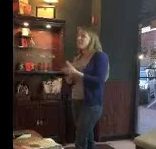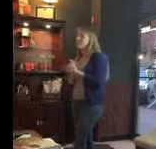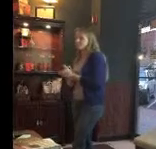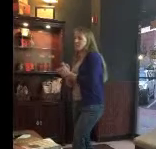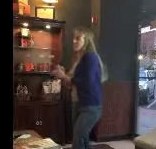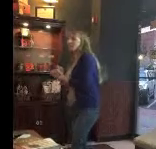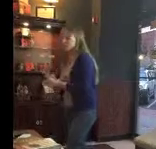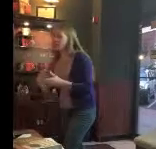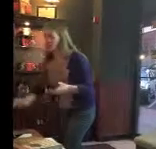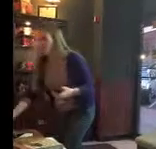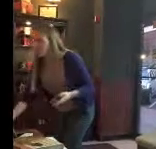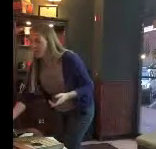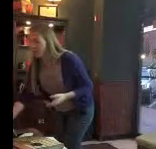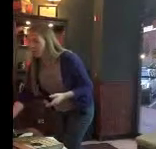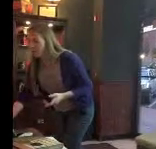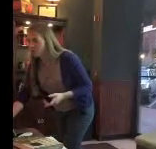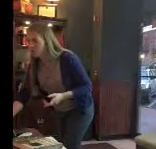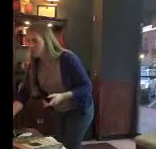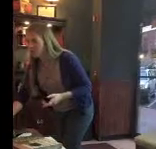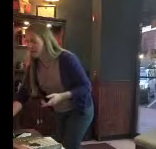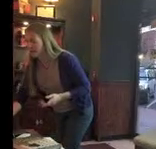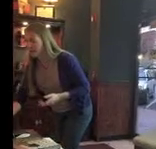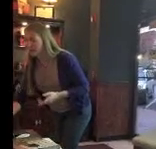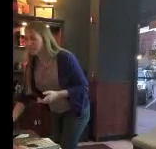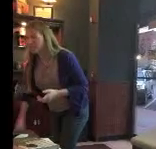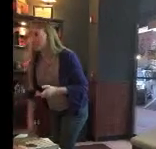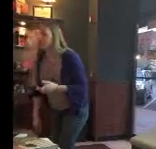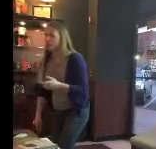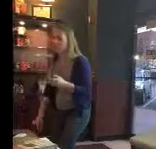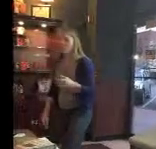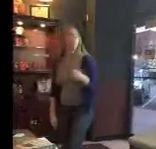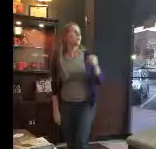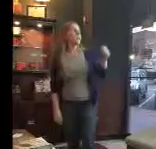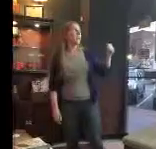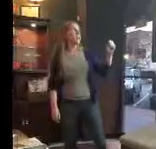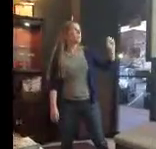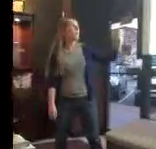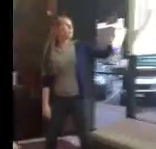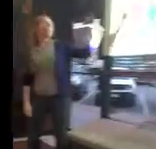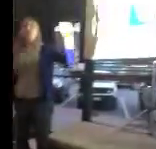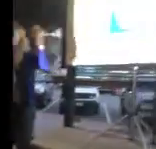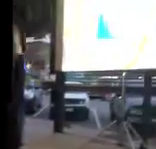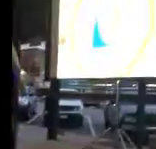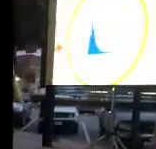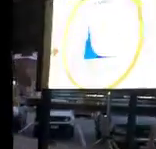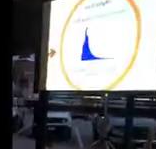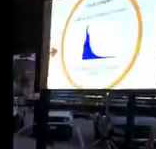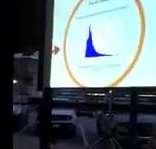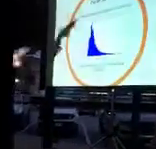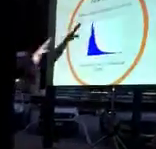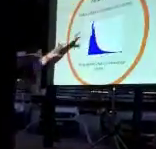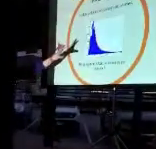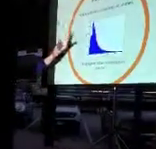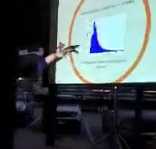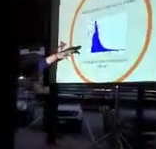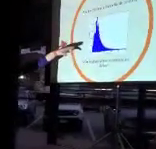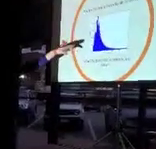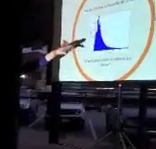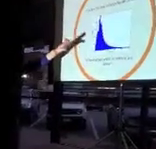issue with this is if you think back to a log distribution, okay, from a statistical viewpoint, this is a problem